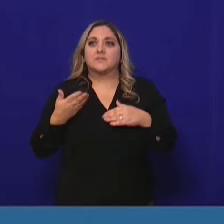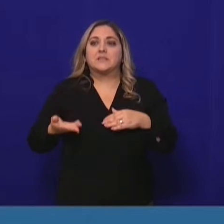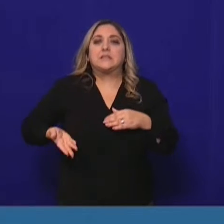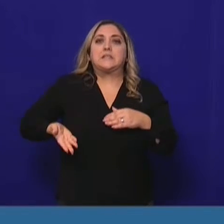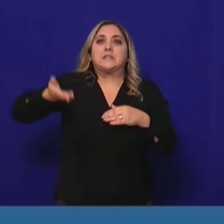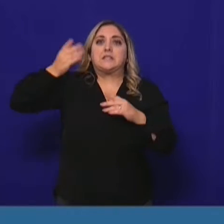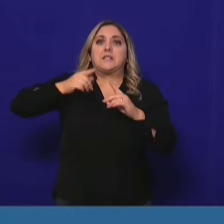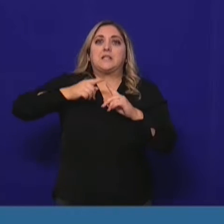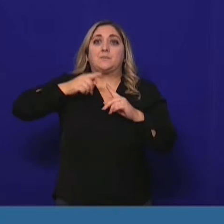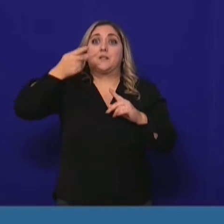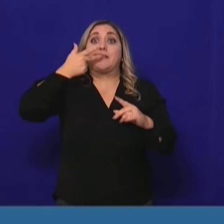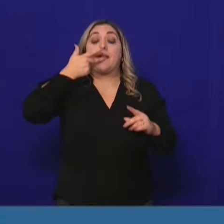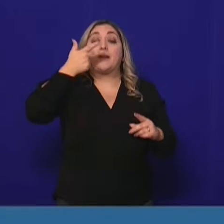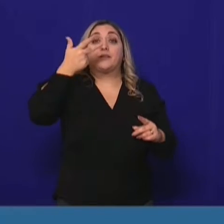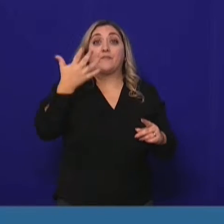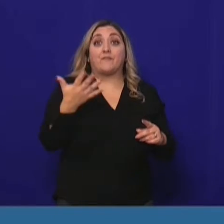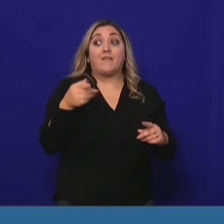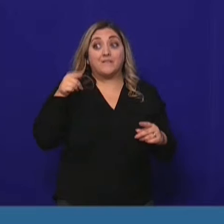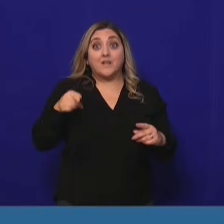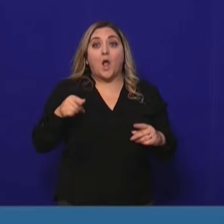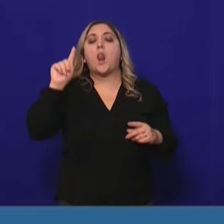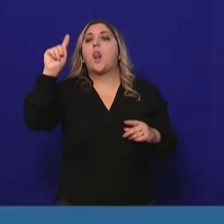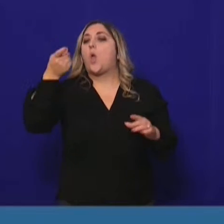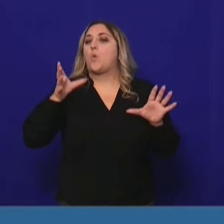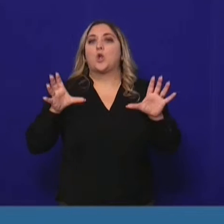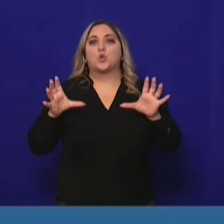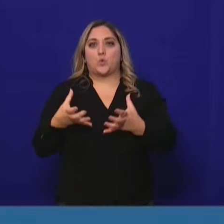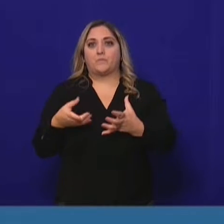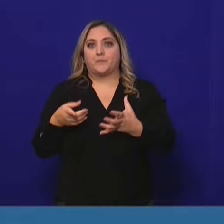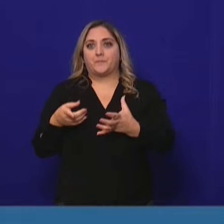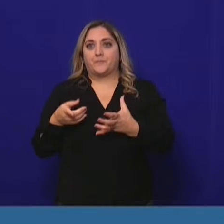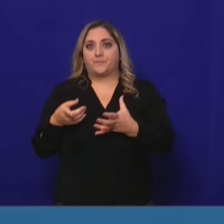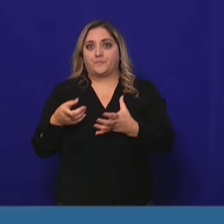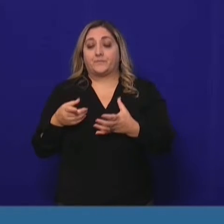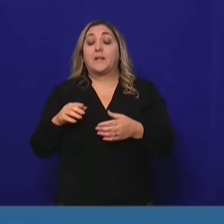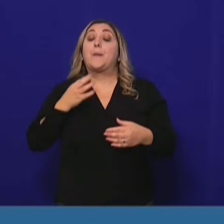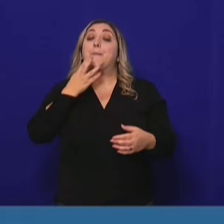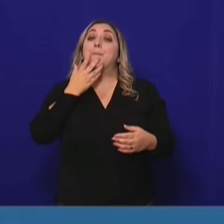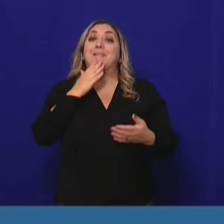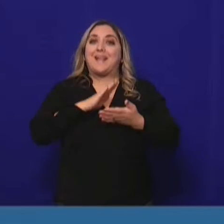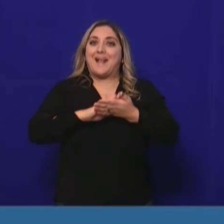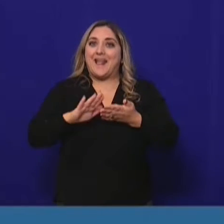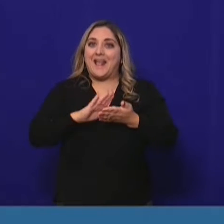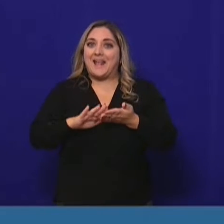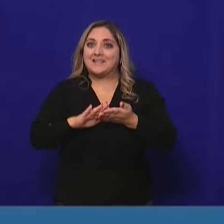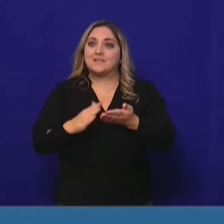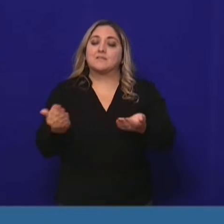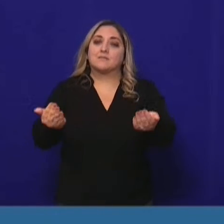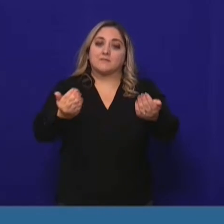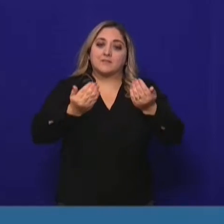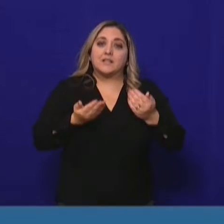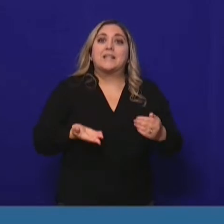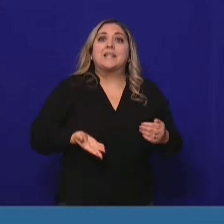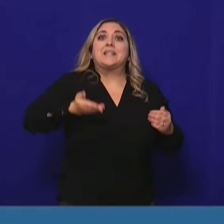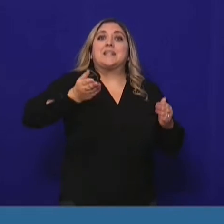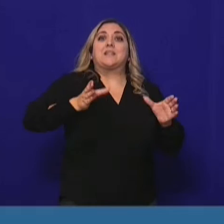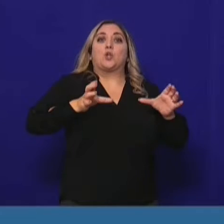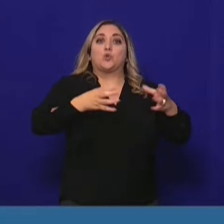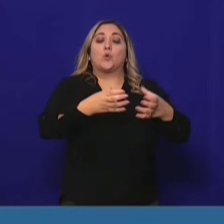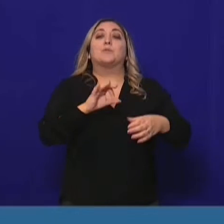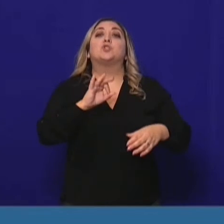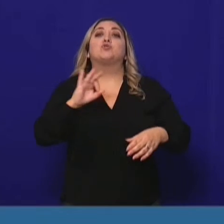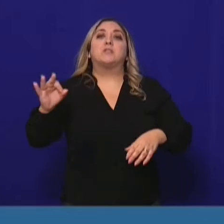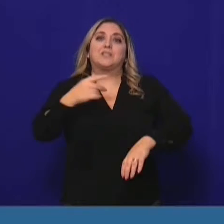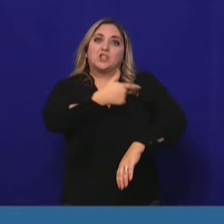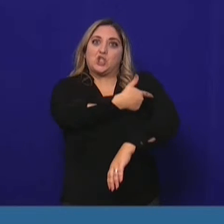ta' nies li huma il fuq minn 85 sena. Ġifi dawn ħajkunu l-ewwel grupp. Kif jaslulna iktar tilqim u mbagħad inkunu qegħdin